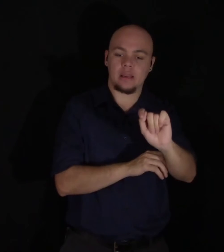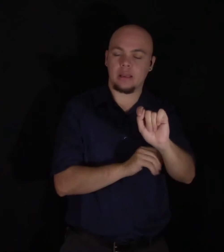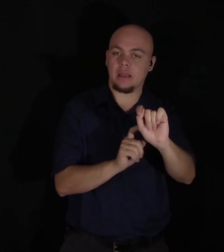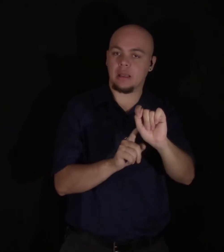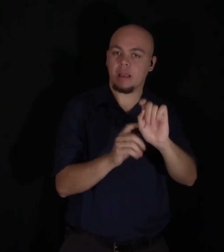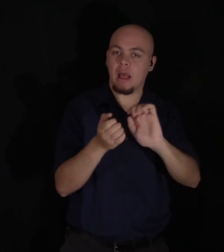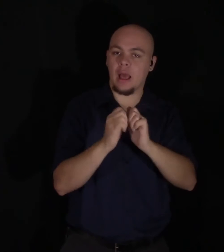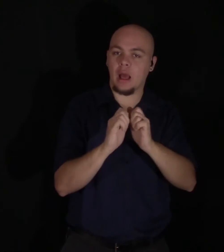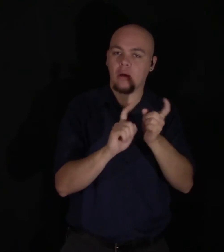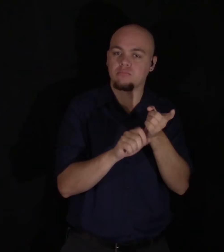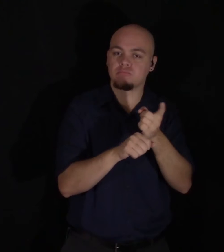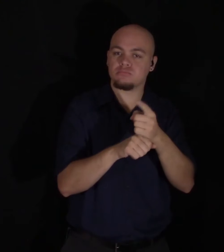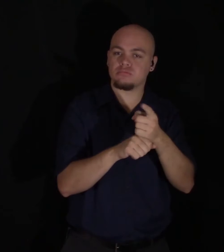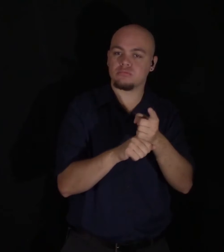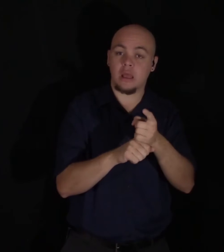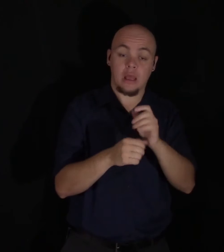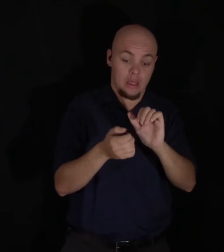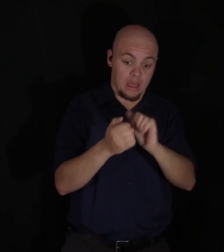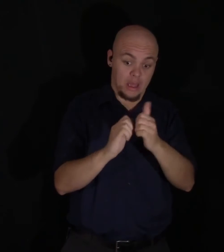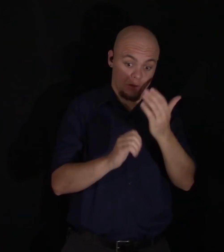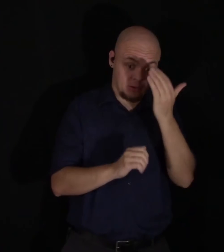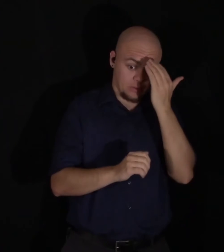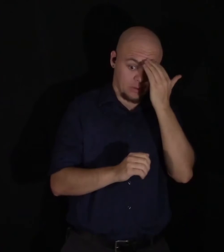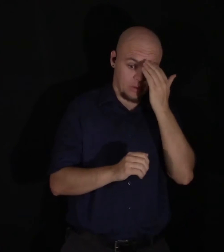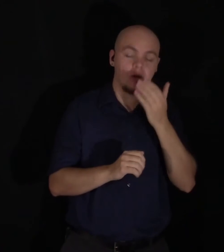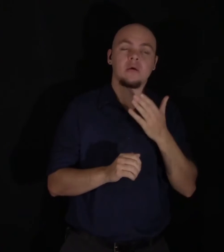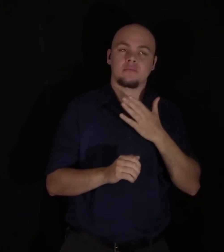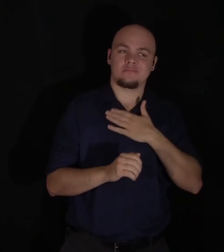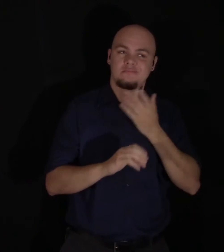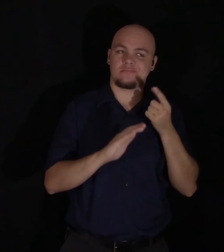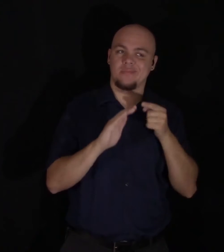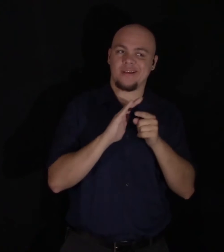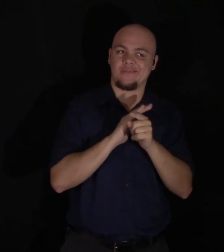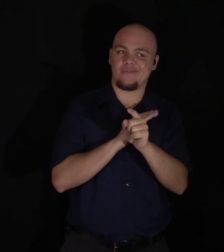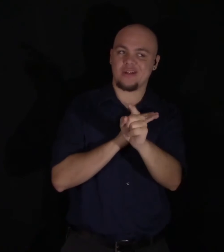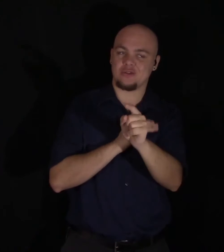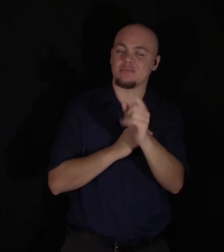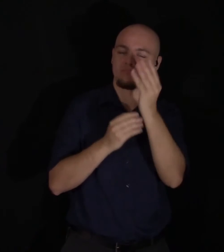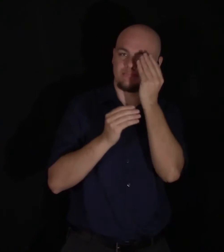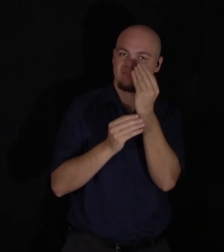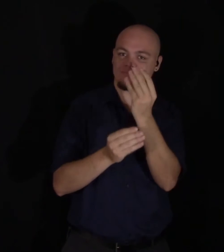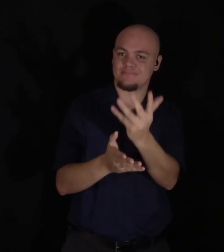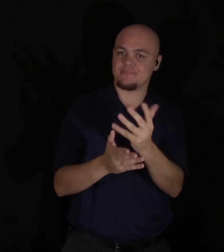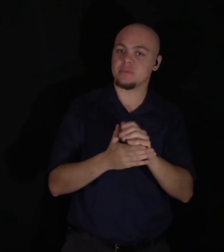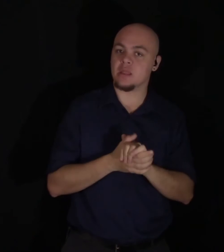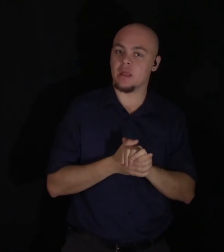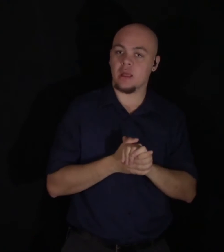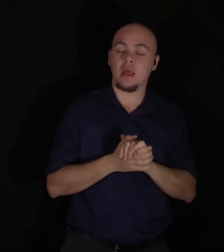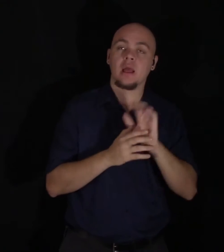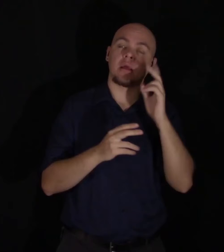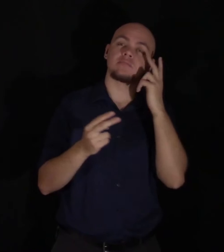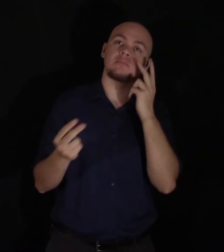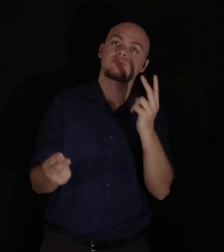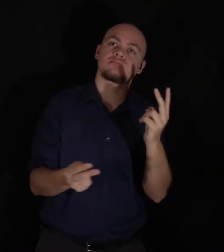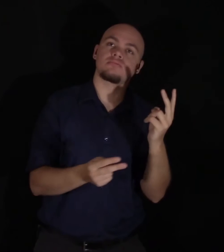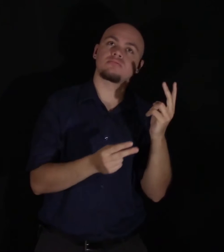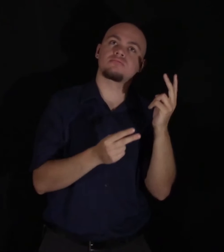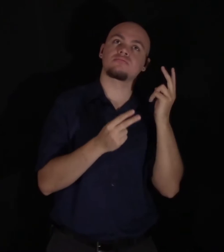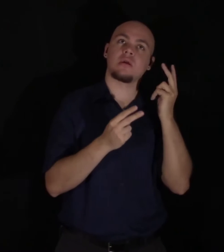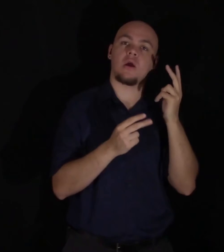effected by an undertaking such as mine. These reflections have dispelled the agitation with which I